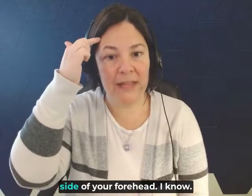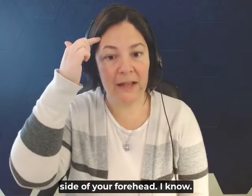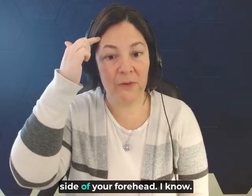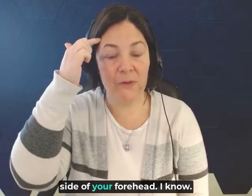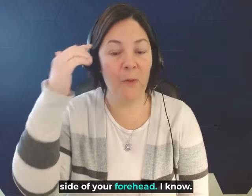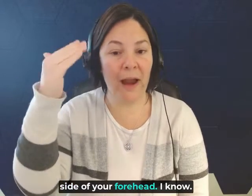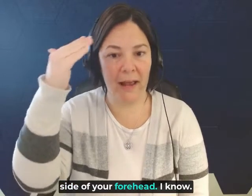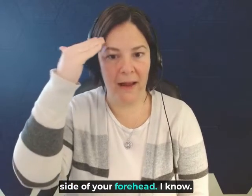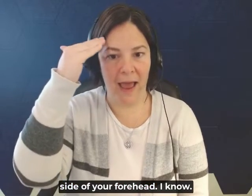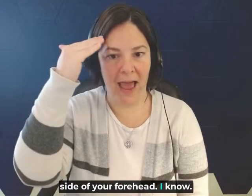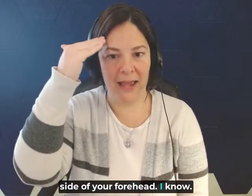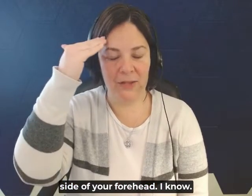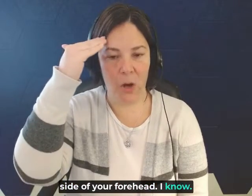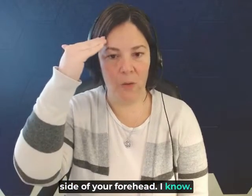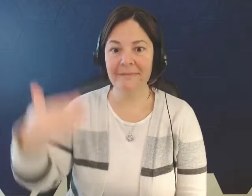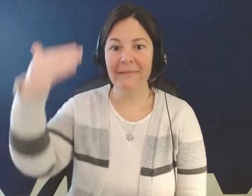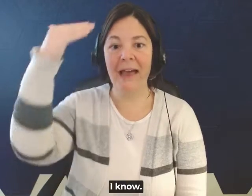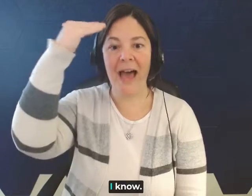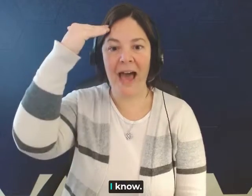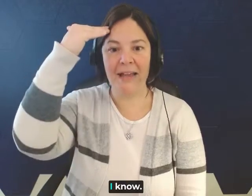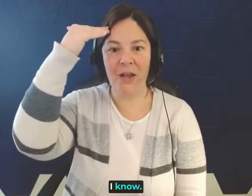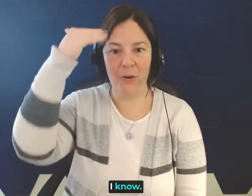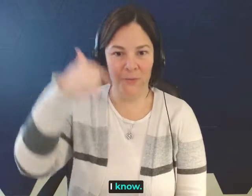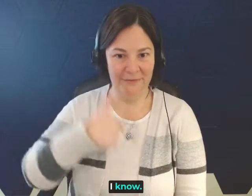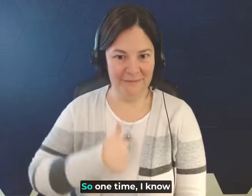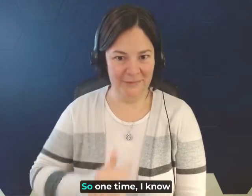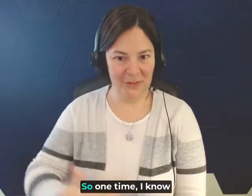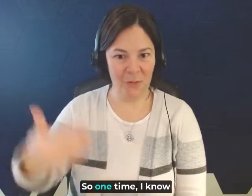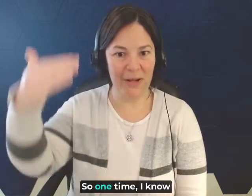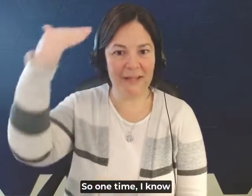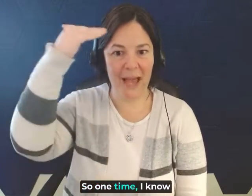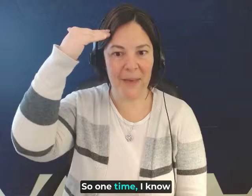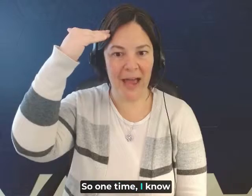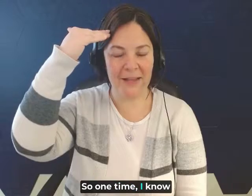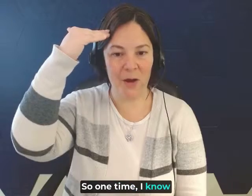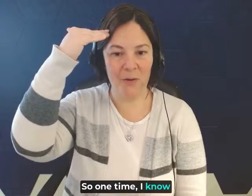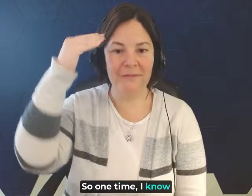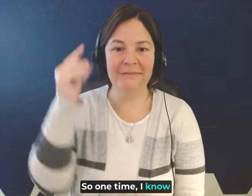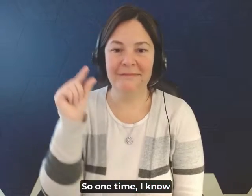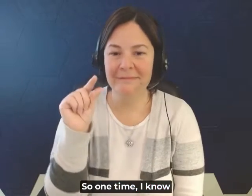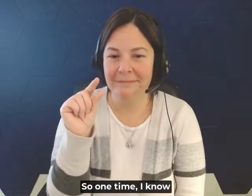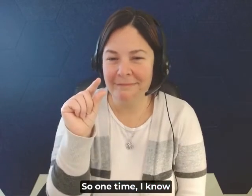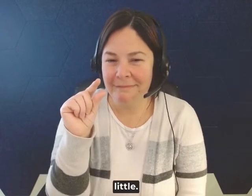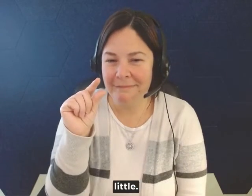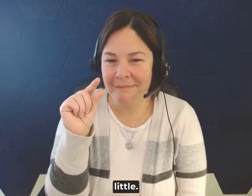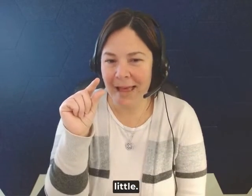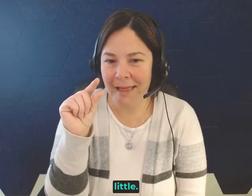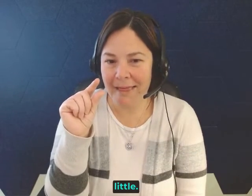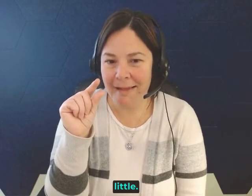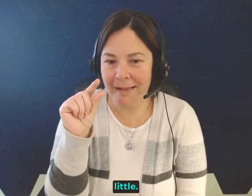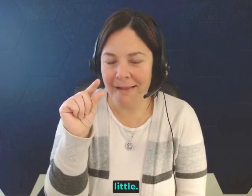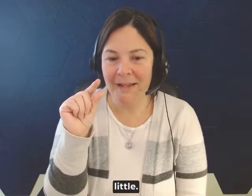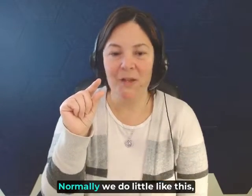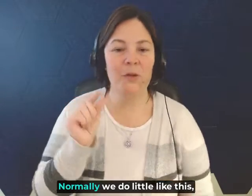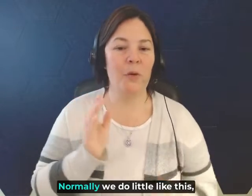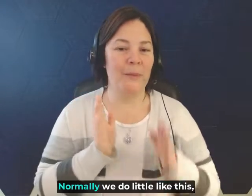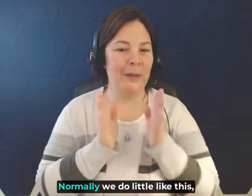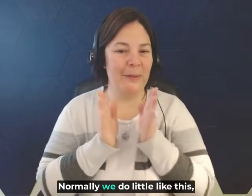of your forehead. I know. I know. So one time, I know, little. Normally we do